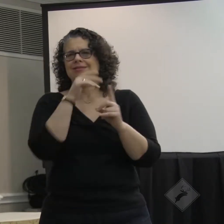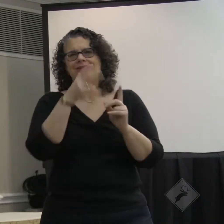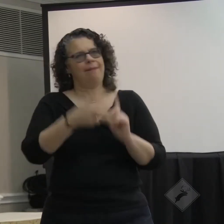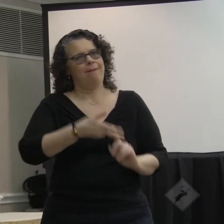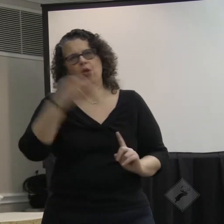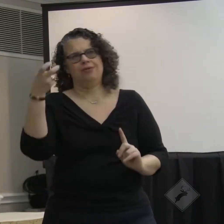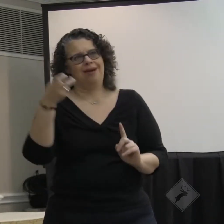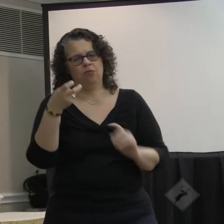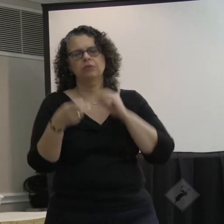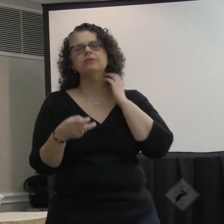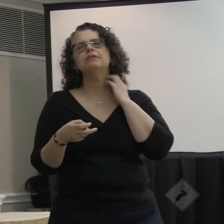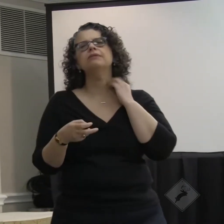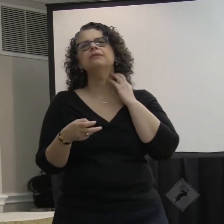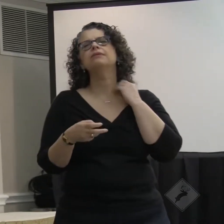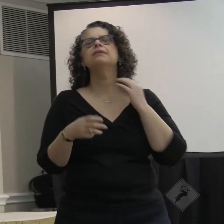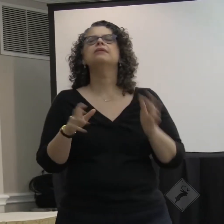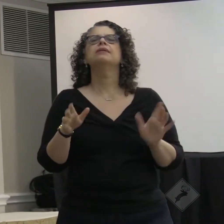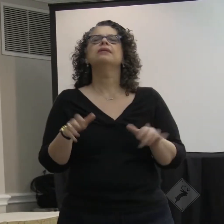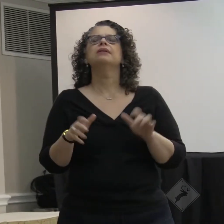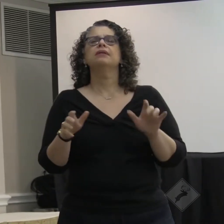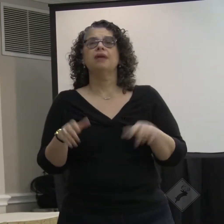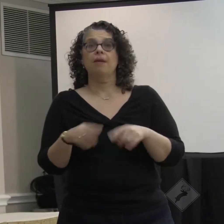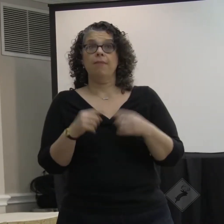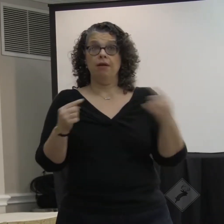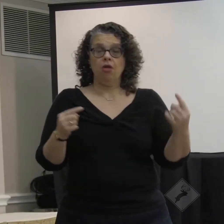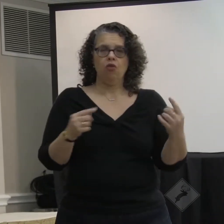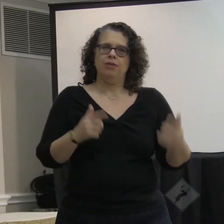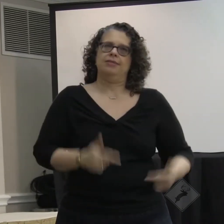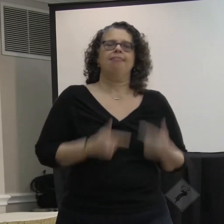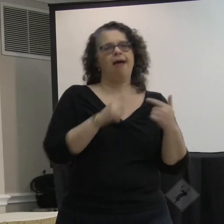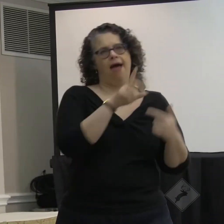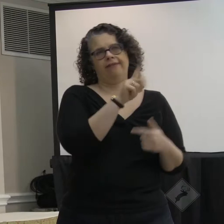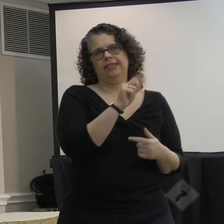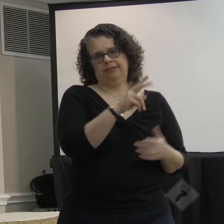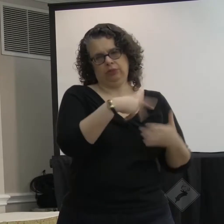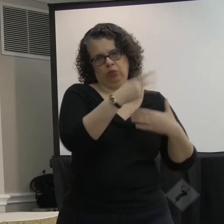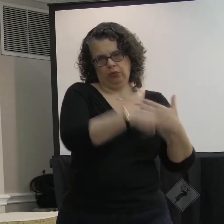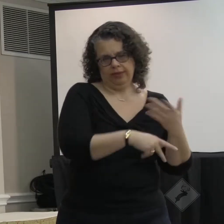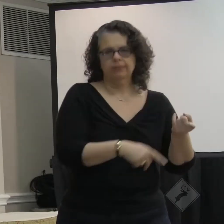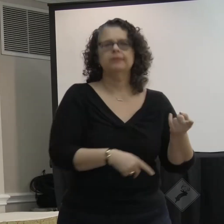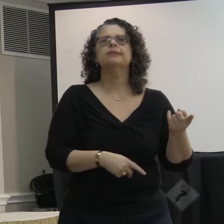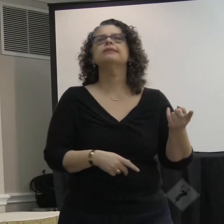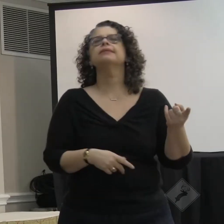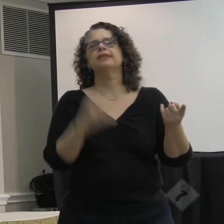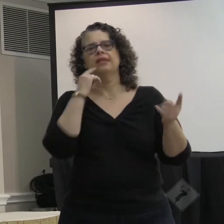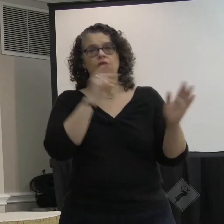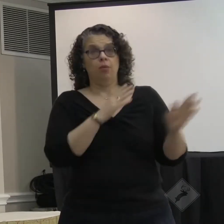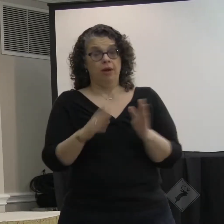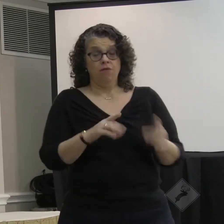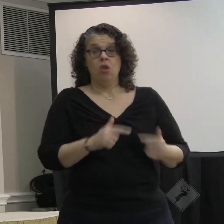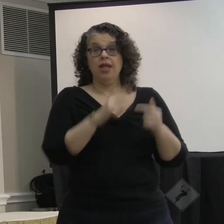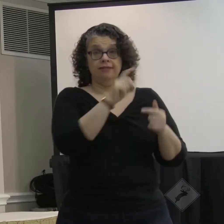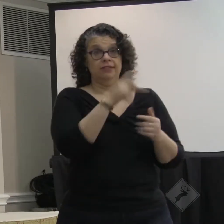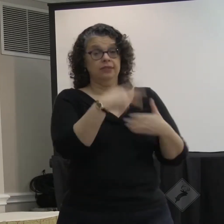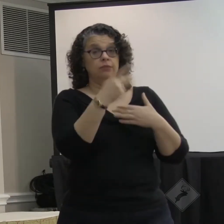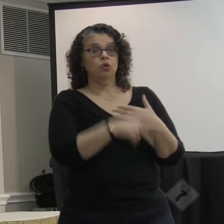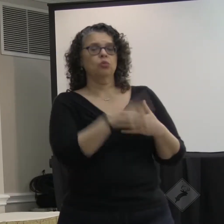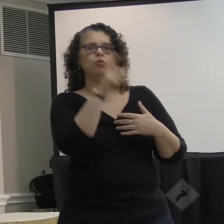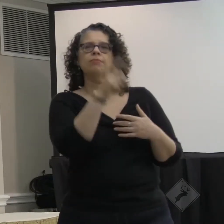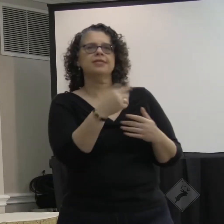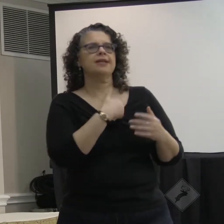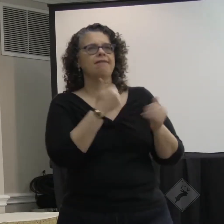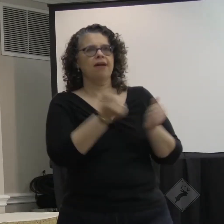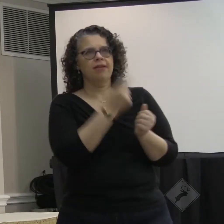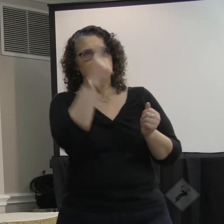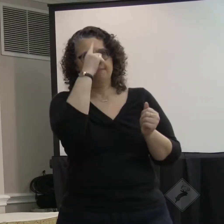out. And then at the other extreme, you have live television. When you're preparing for a live television show, you have to have everything